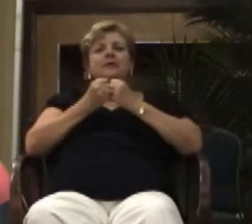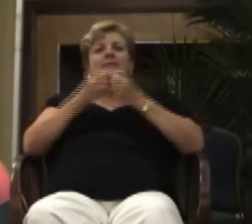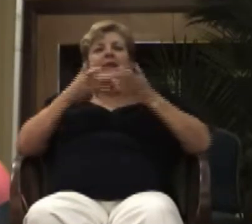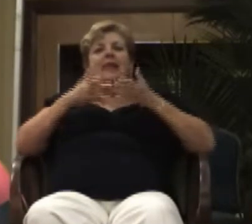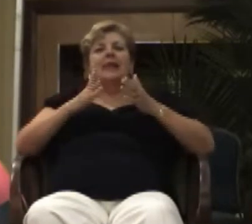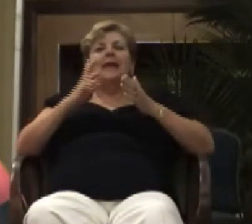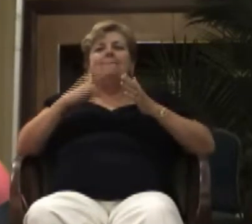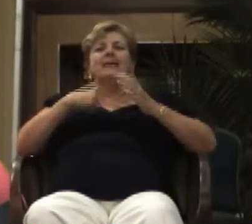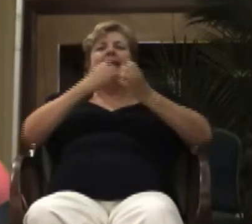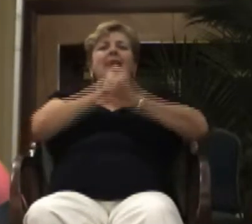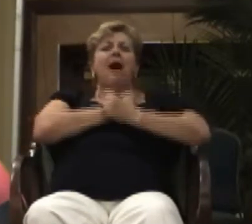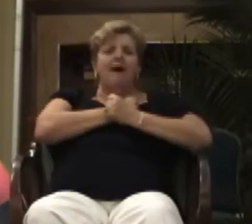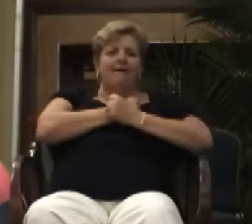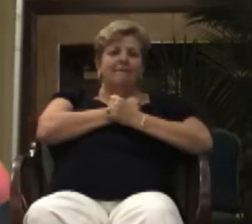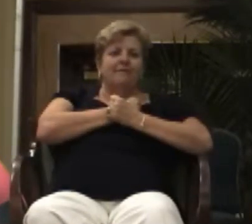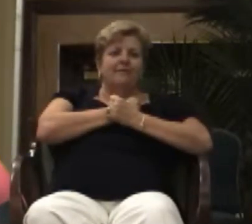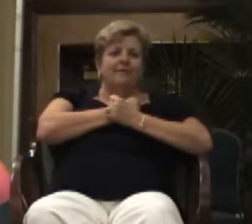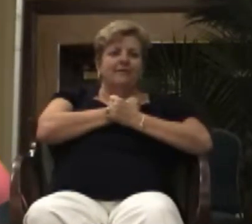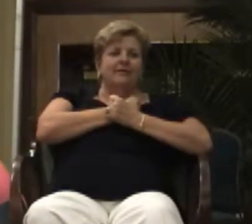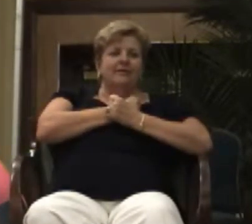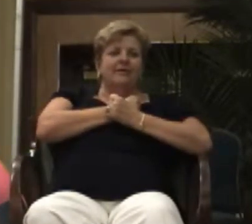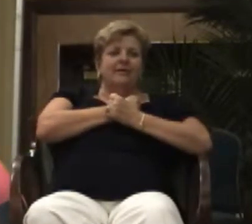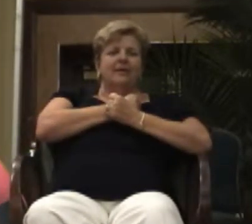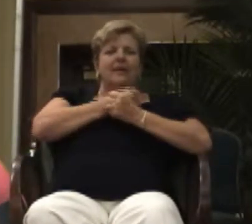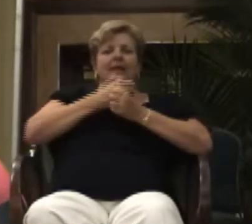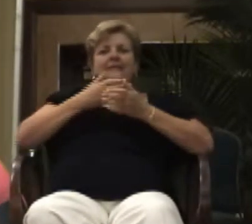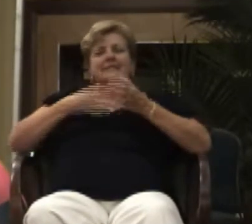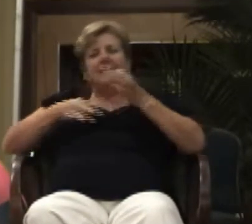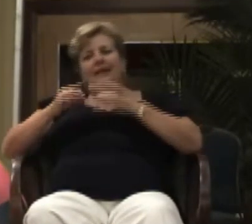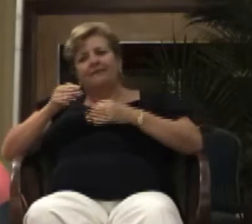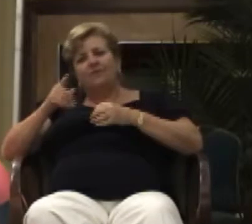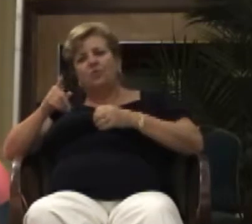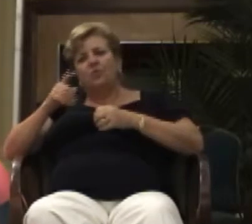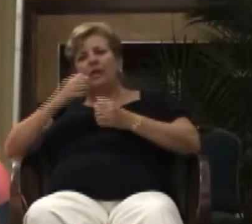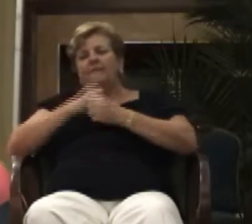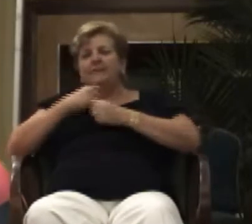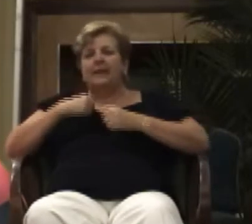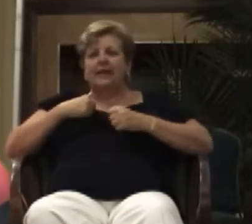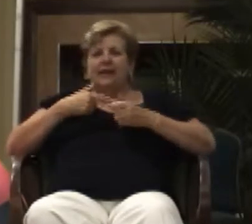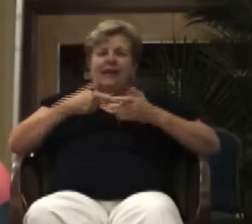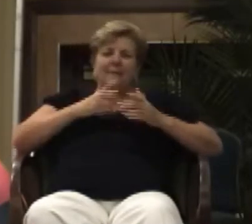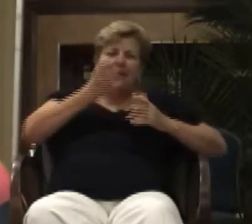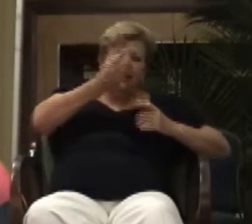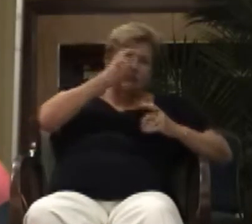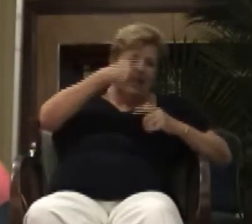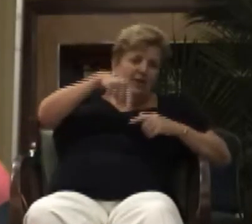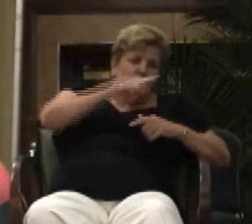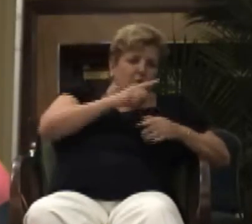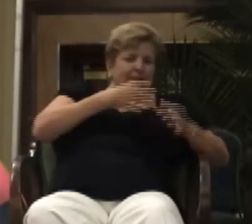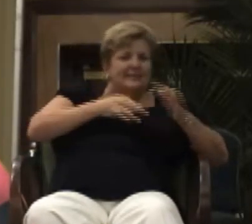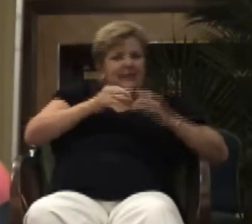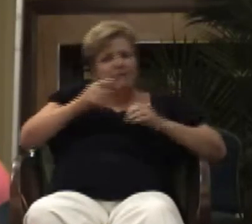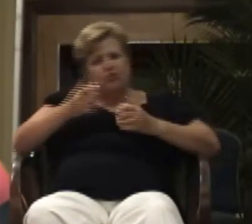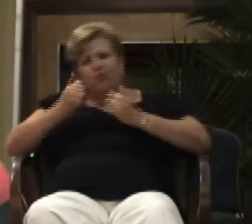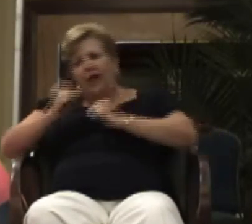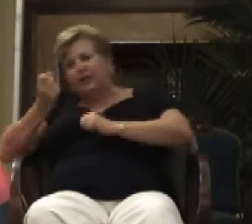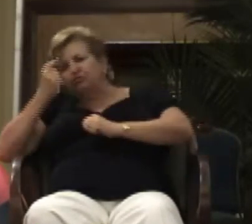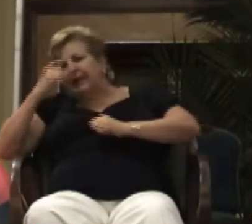I mean, try to be loved. Let me understand you, trying to be understood. Just let me give instead of trying to take. You know, if you'll just let